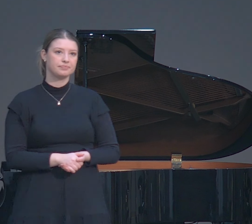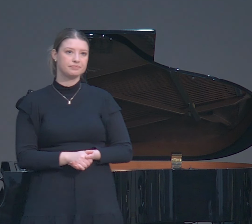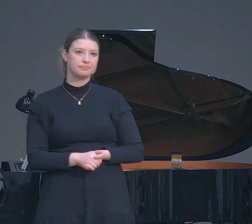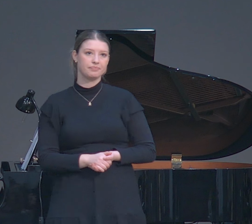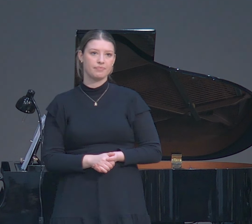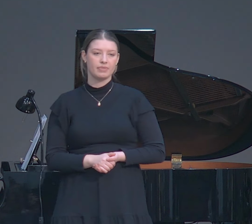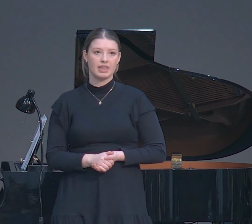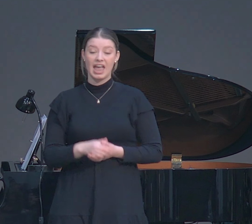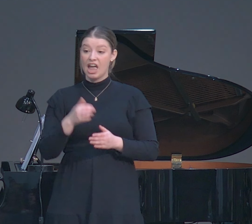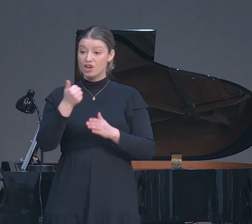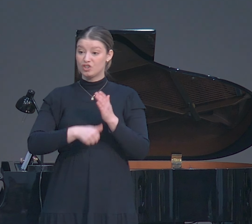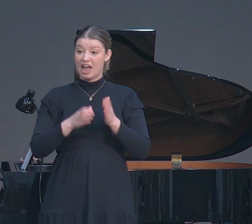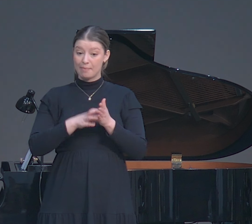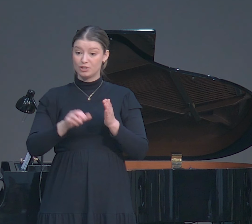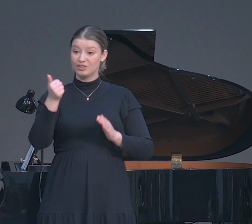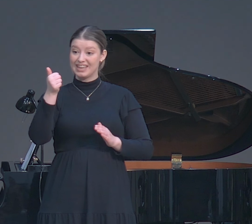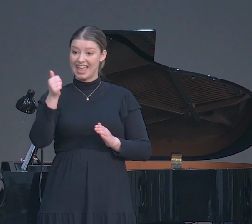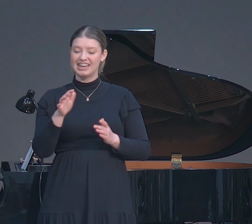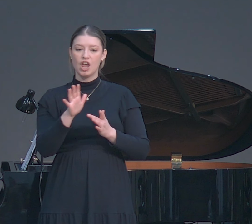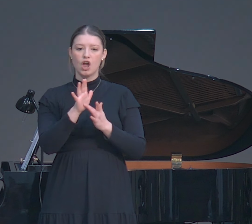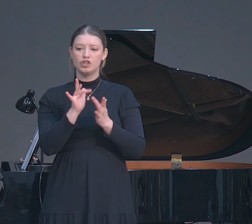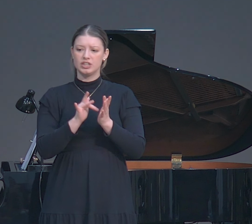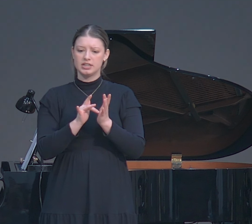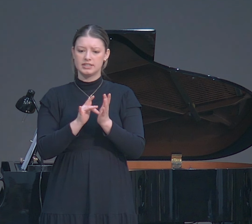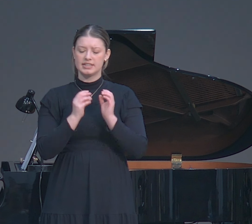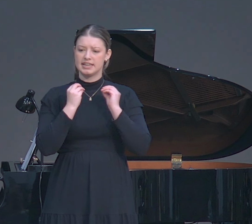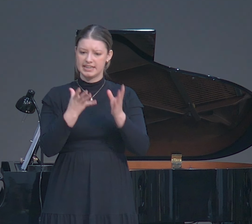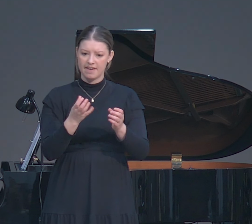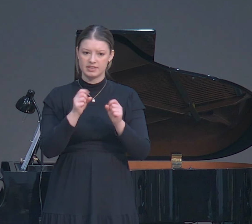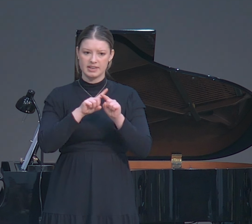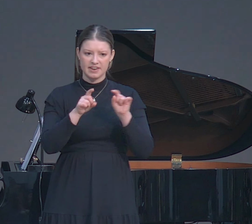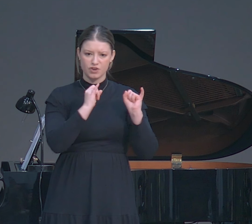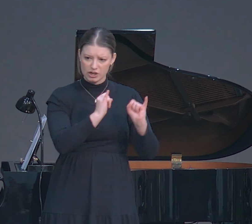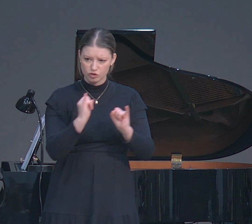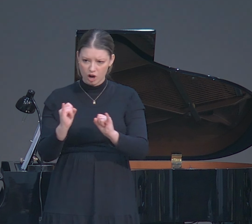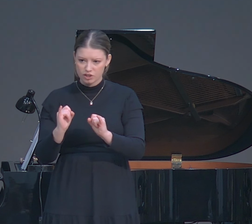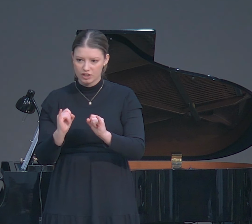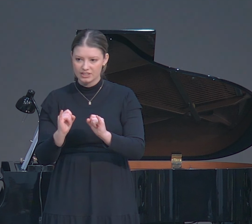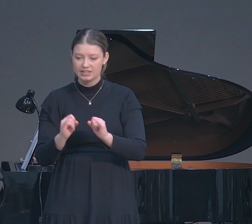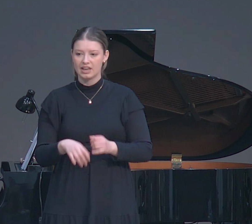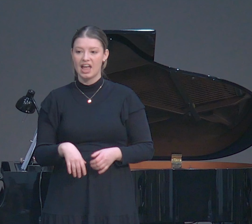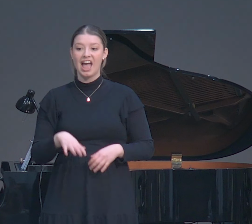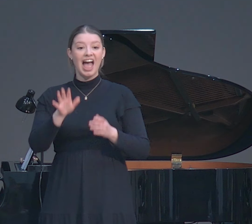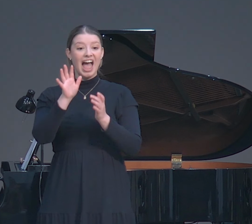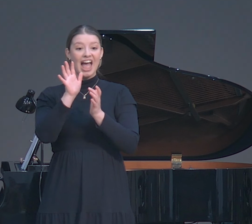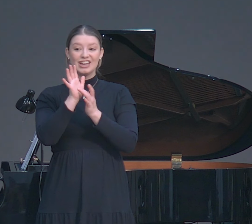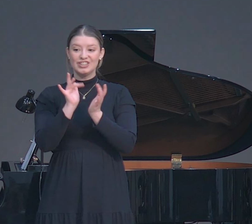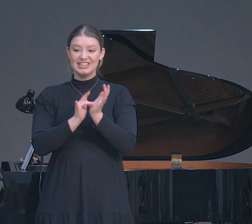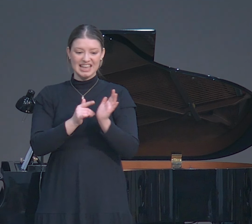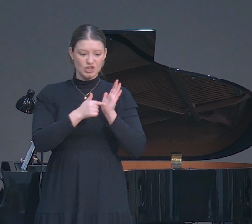point, when Jesus is giving them different instructions, what's amazing is that Jesus walked all of those paths